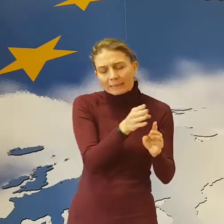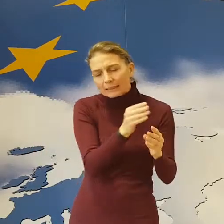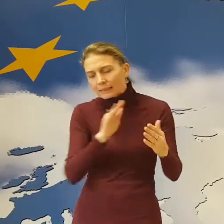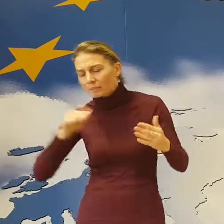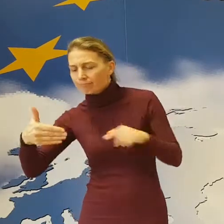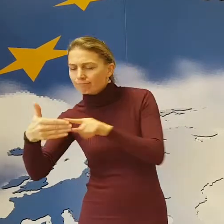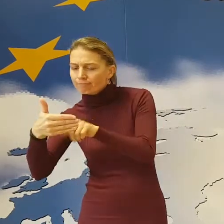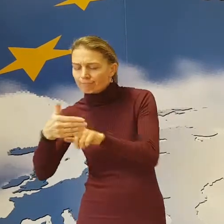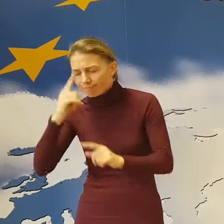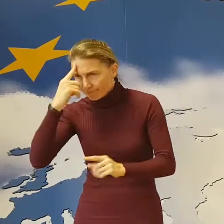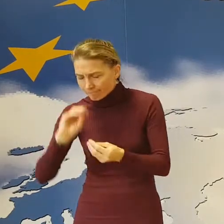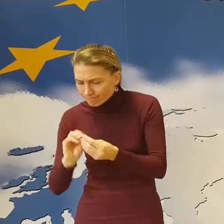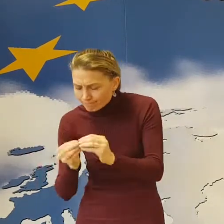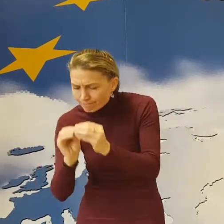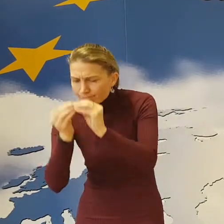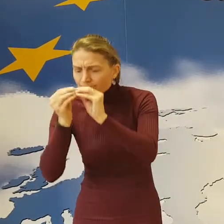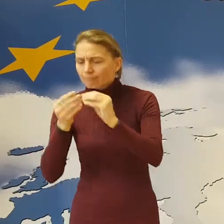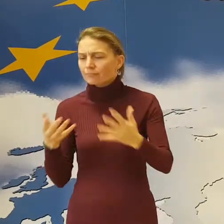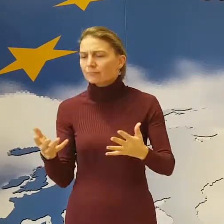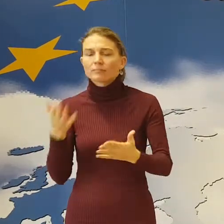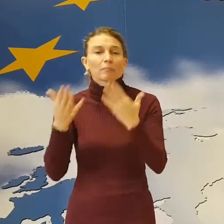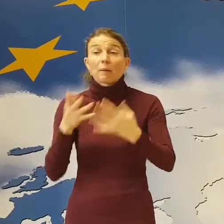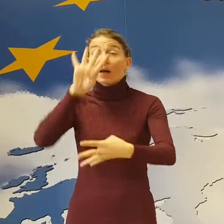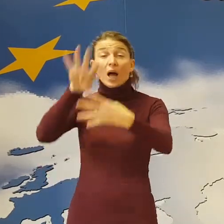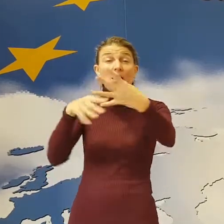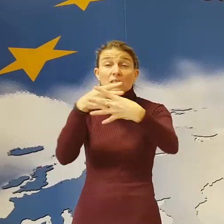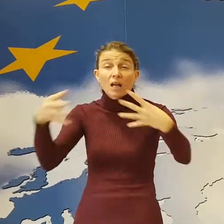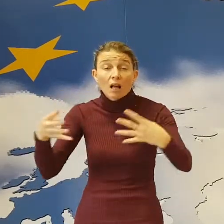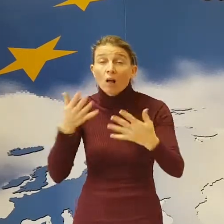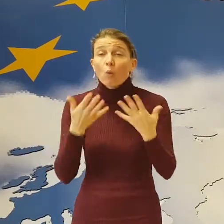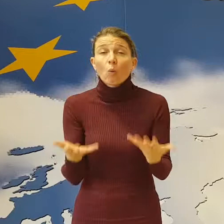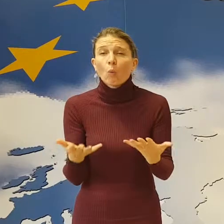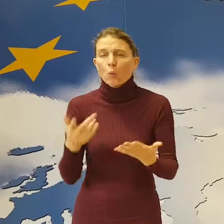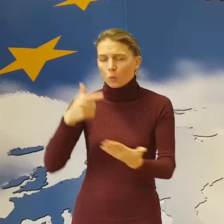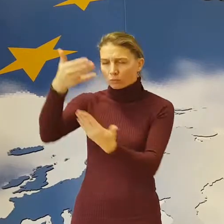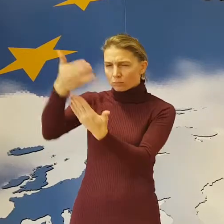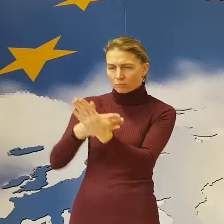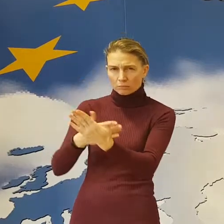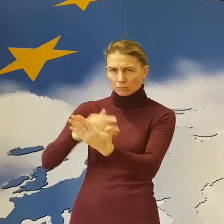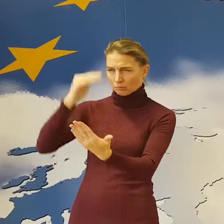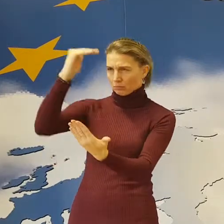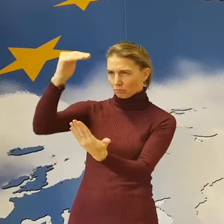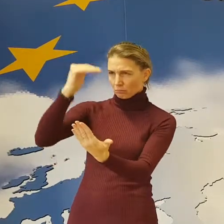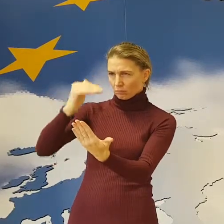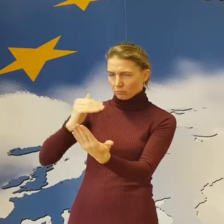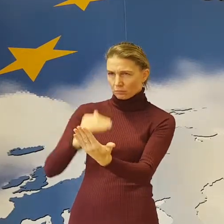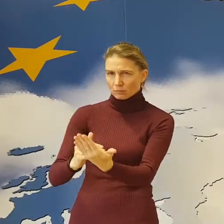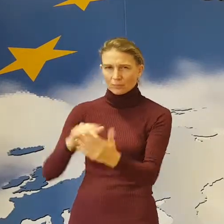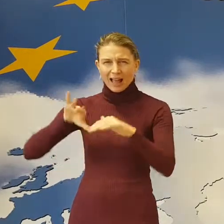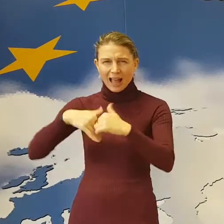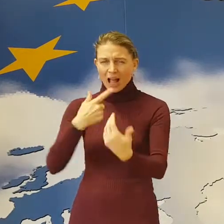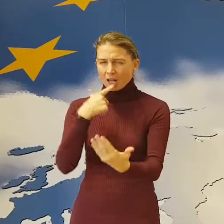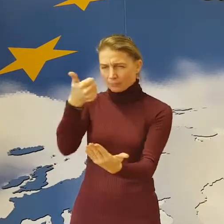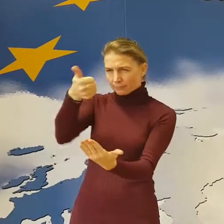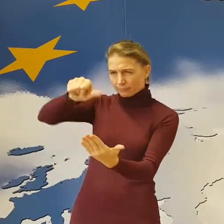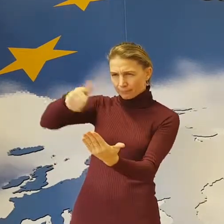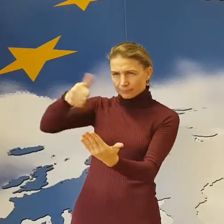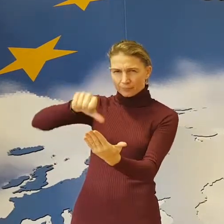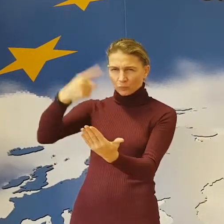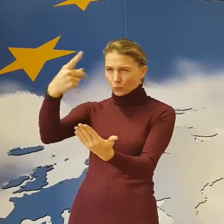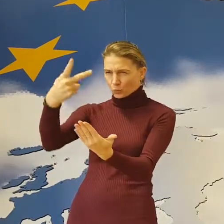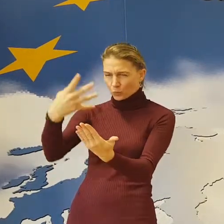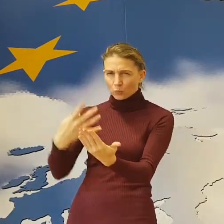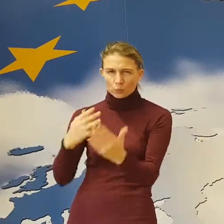could be Excel based, it could be a paper where you define where you have your items and your scoring criteria and how you sum